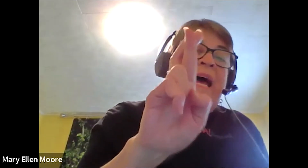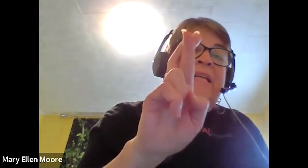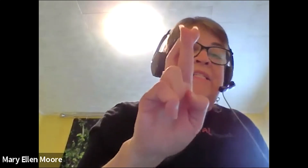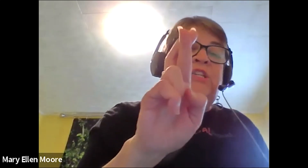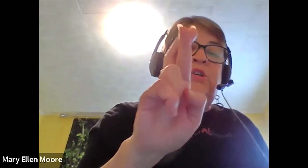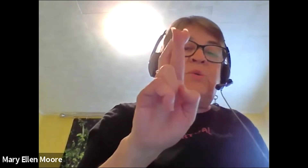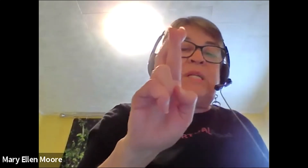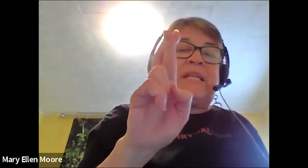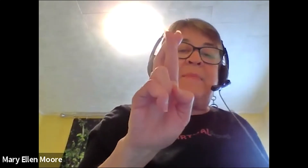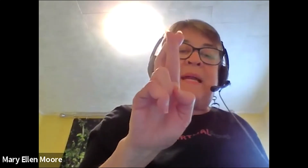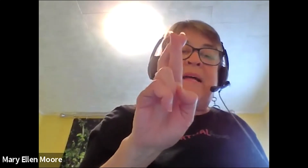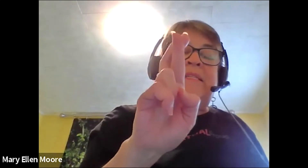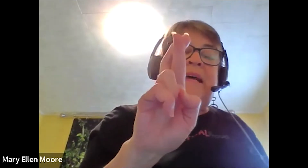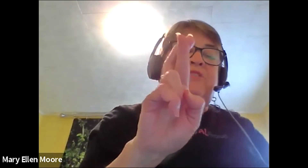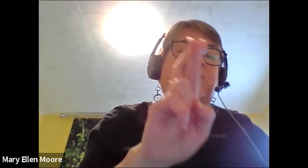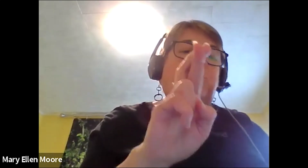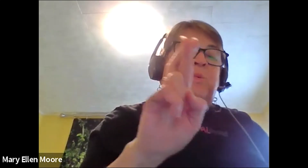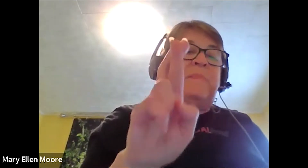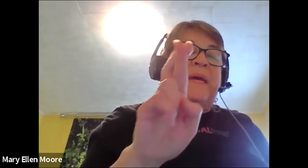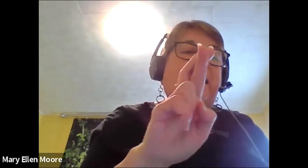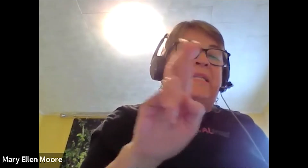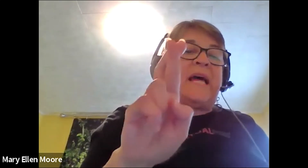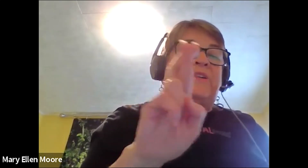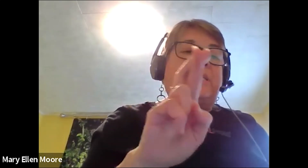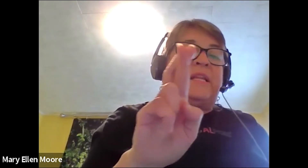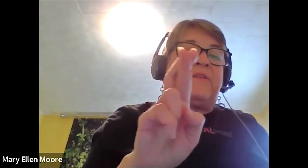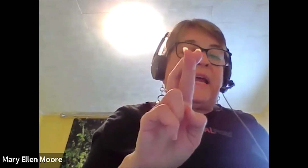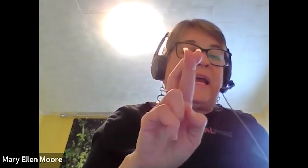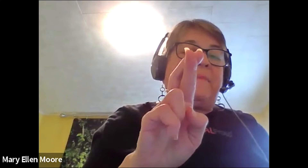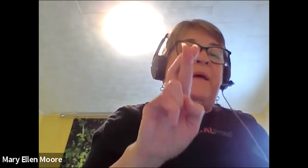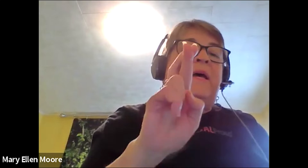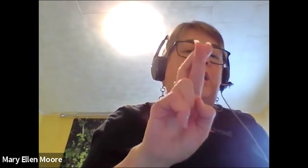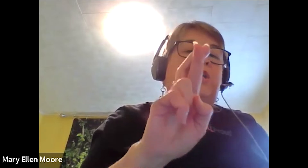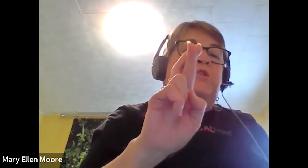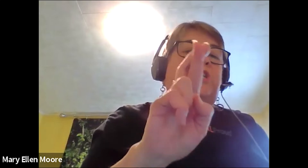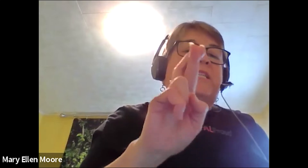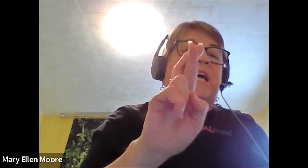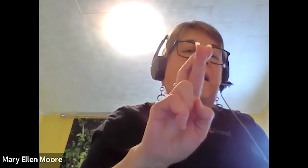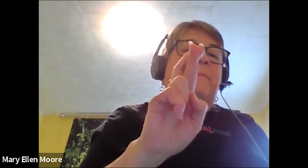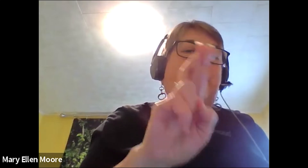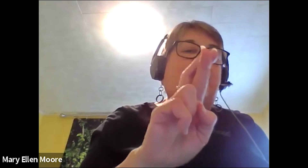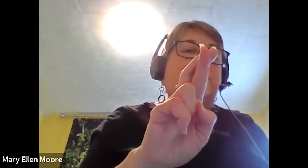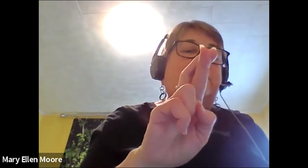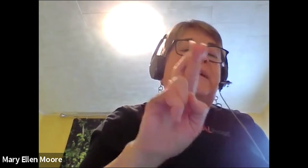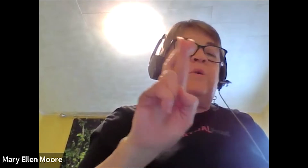has two. Does anybody else have two repeating letters in their name? You just kind of bounce it, or